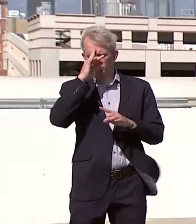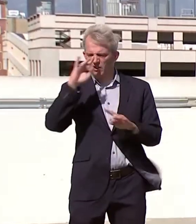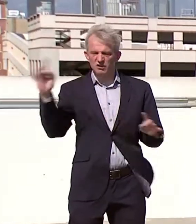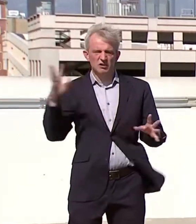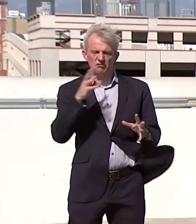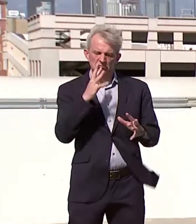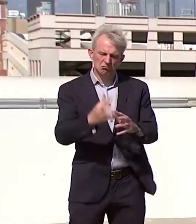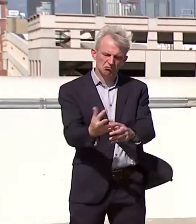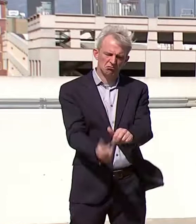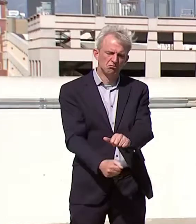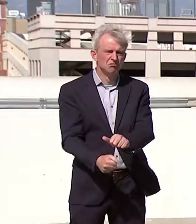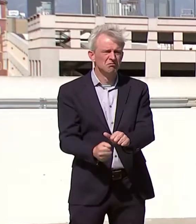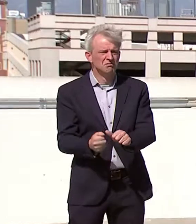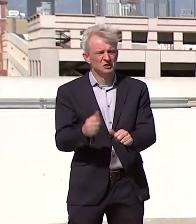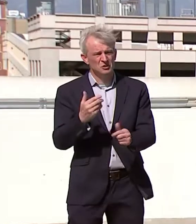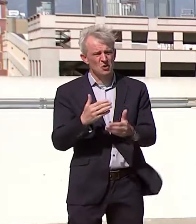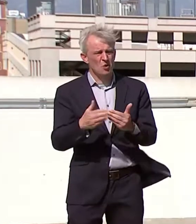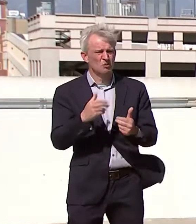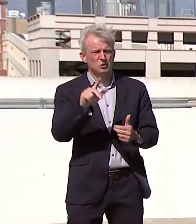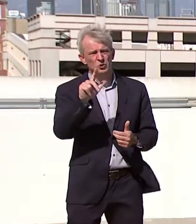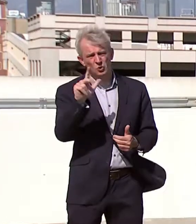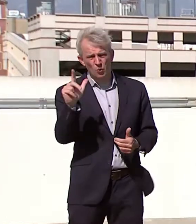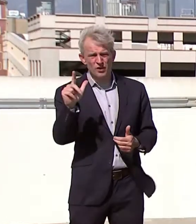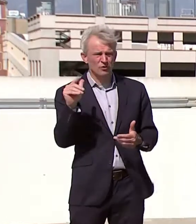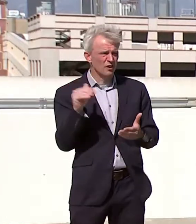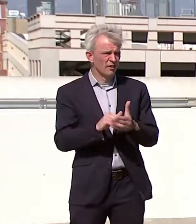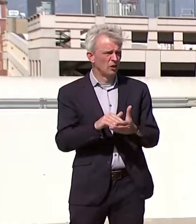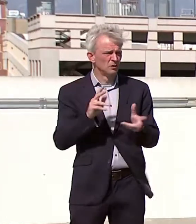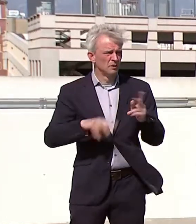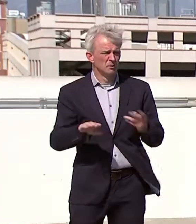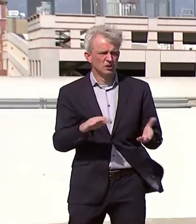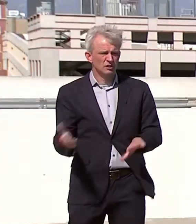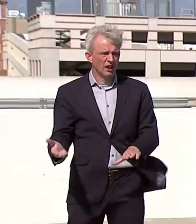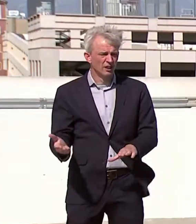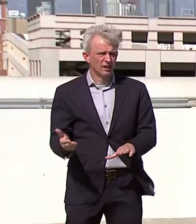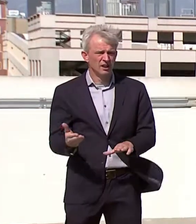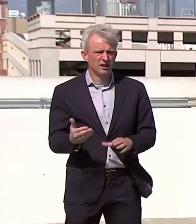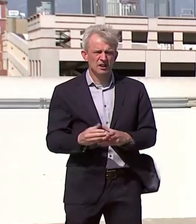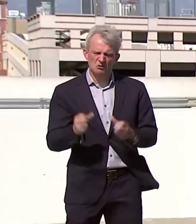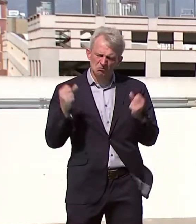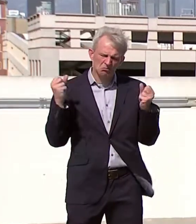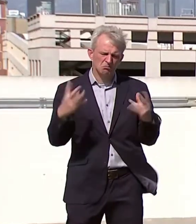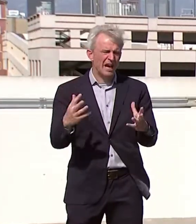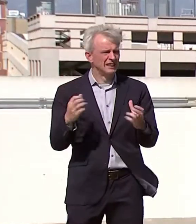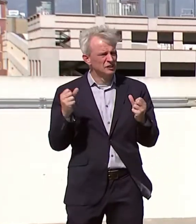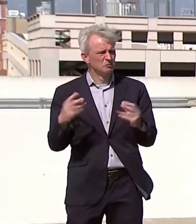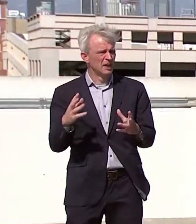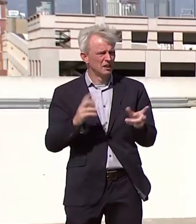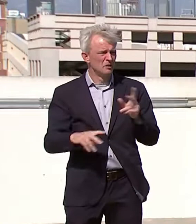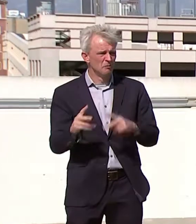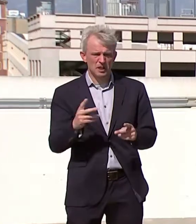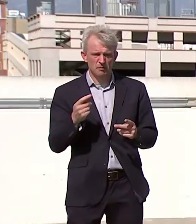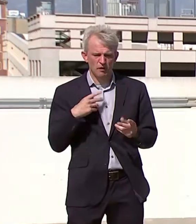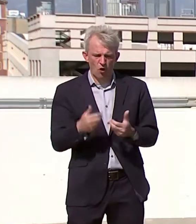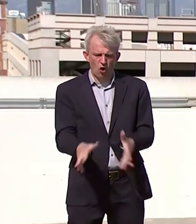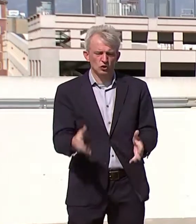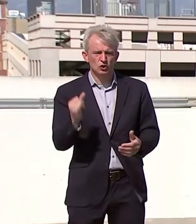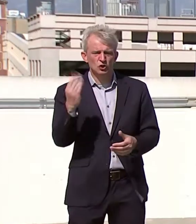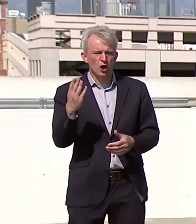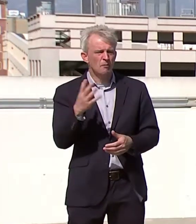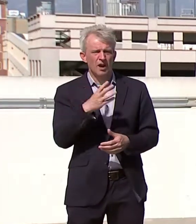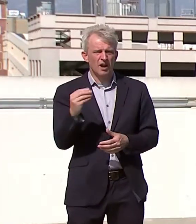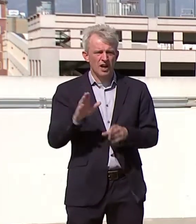devastation. Almost 23,000 lost lives, tens of thousands of people losing livelihoods, and